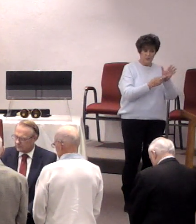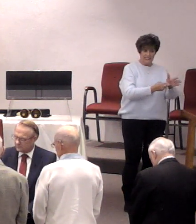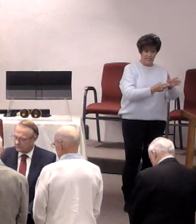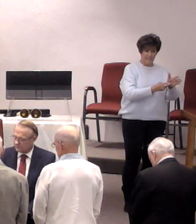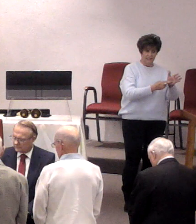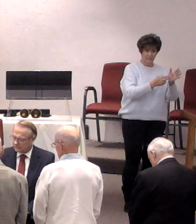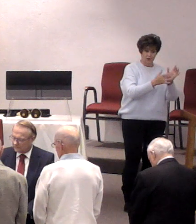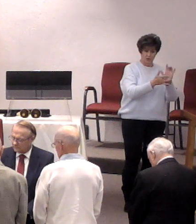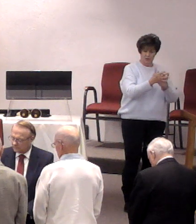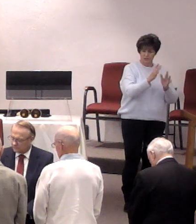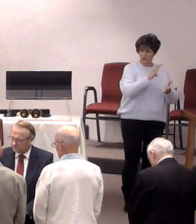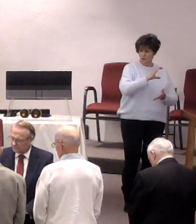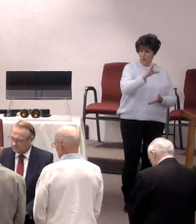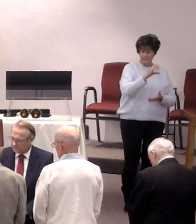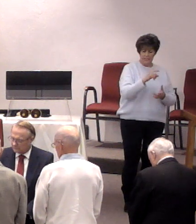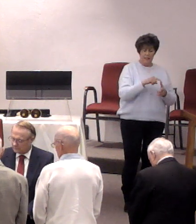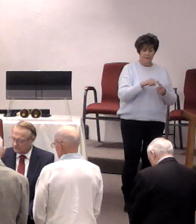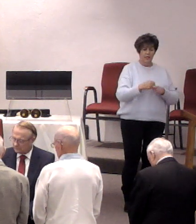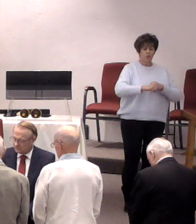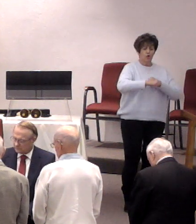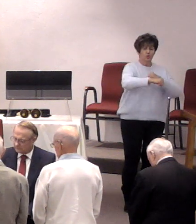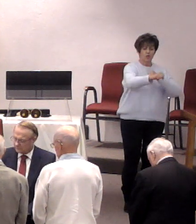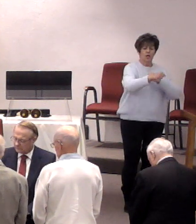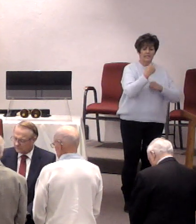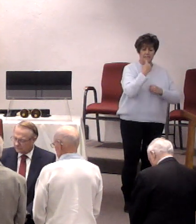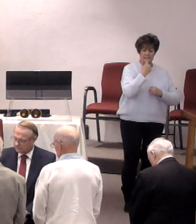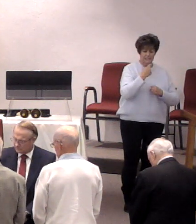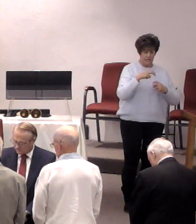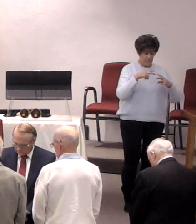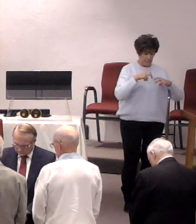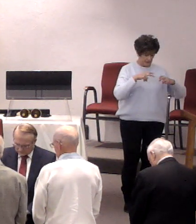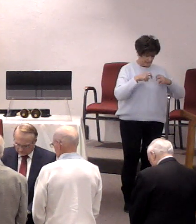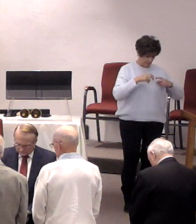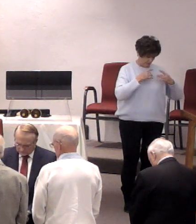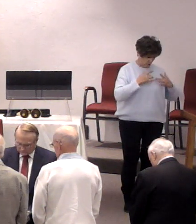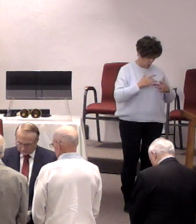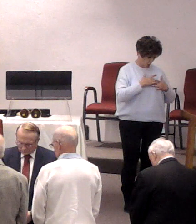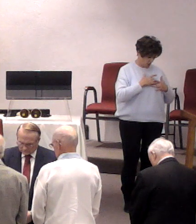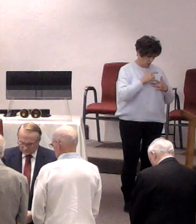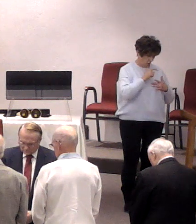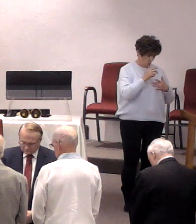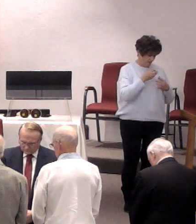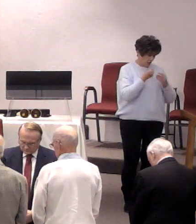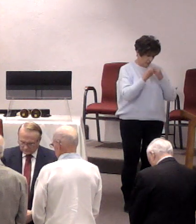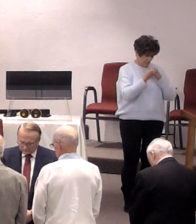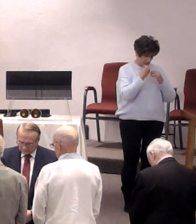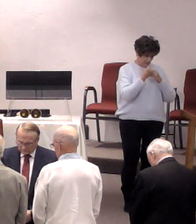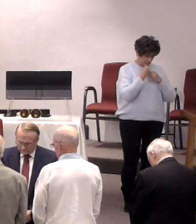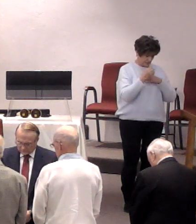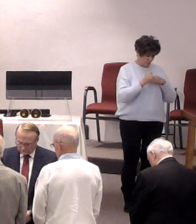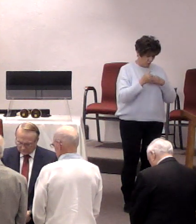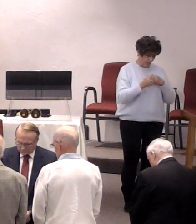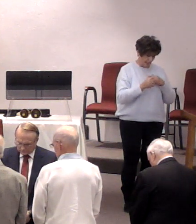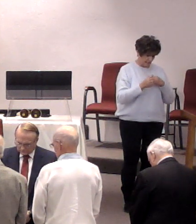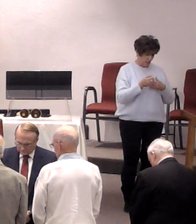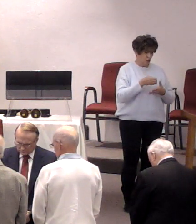Christ. It goes on then and talks about self-examination. It says it this way: "So then, whoever eats the bread or drinks the cup of the Lord in an unworthy